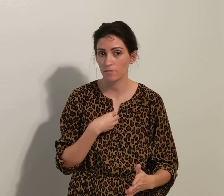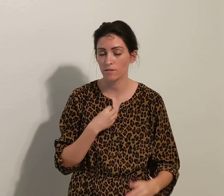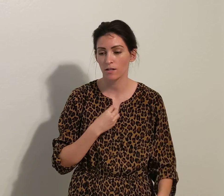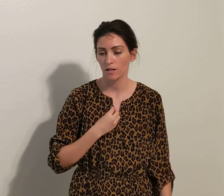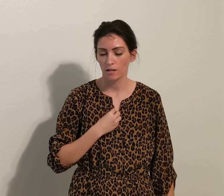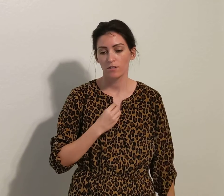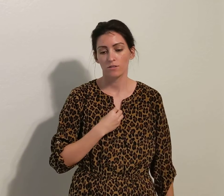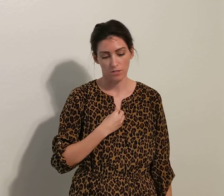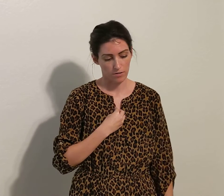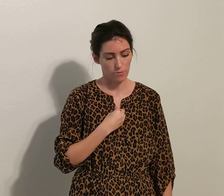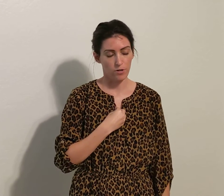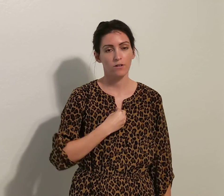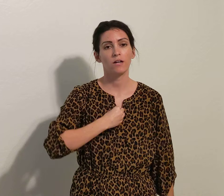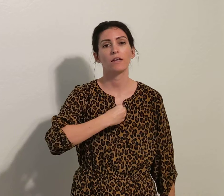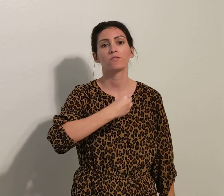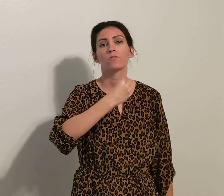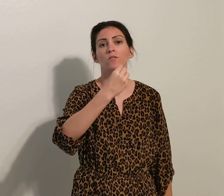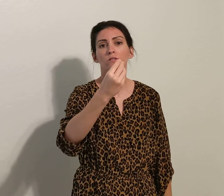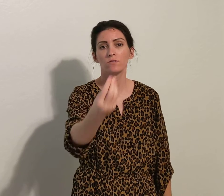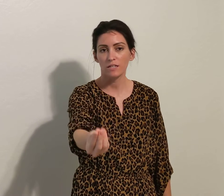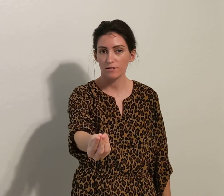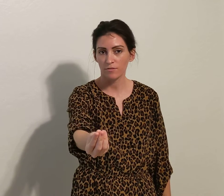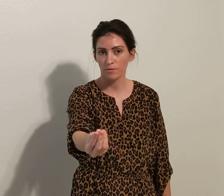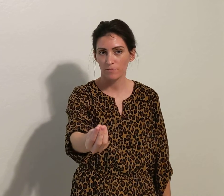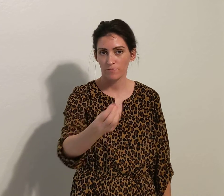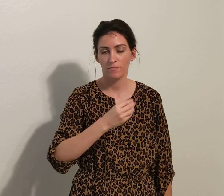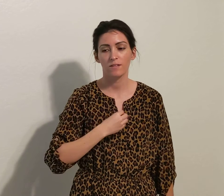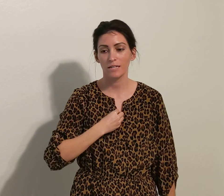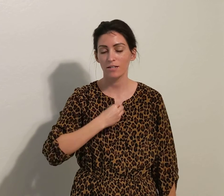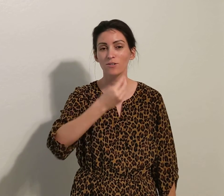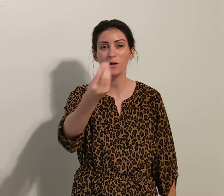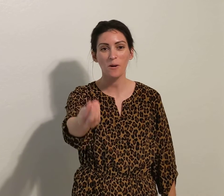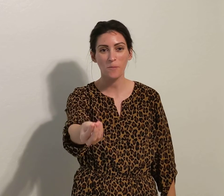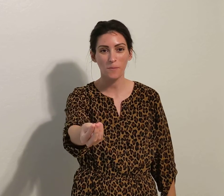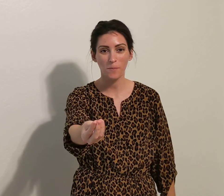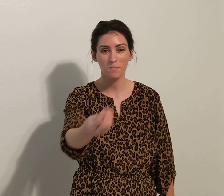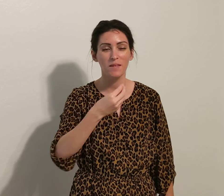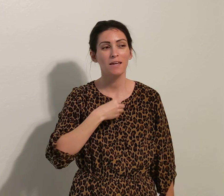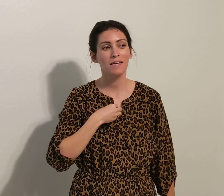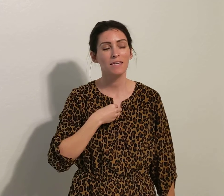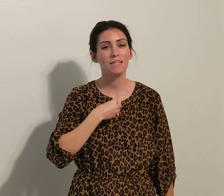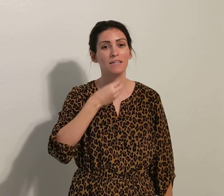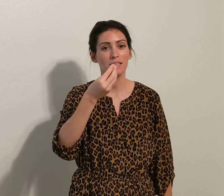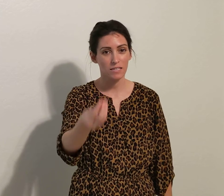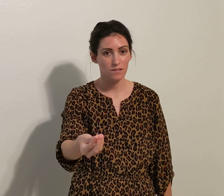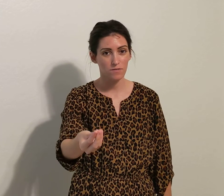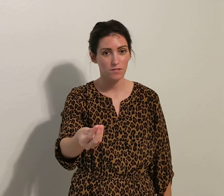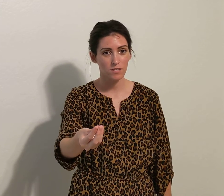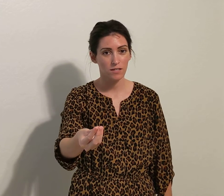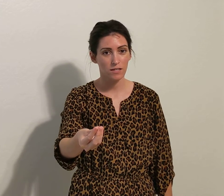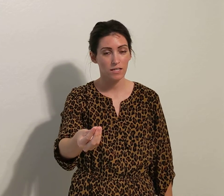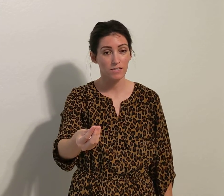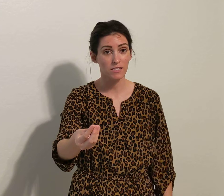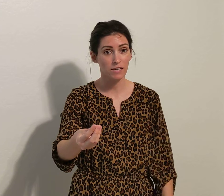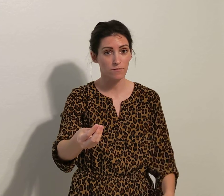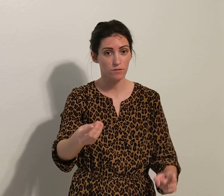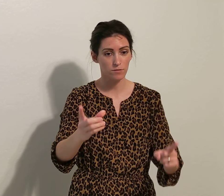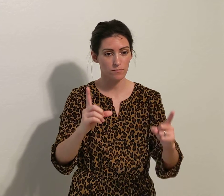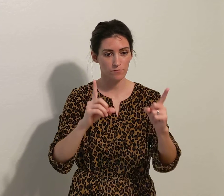gives. So you're going to take from your heart and you are going to give. Here you go. He gives his gift.